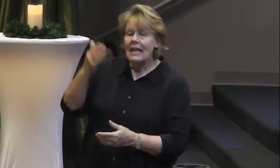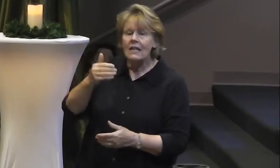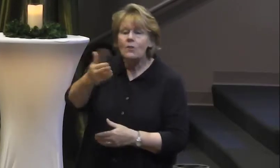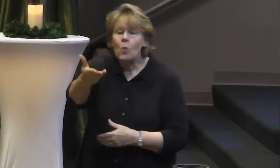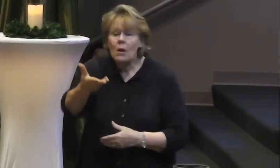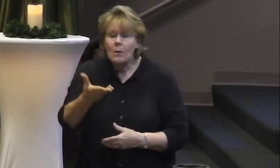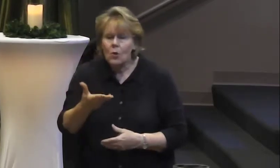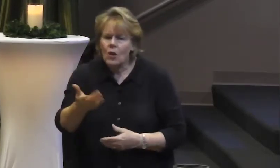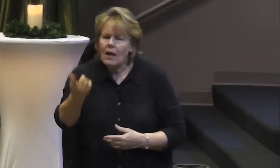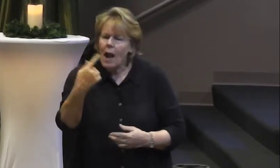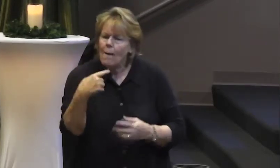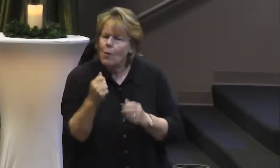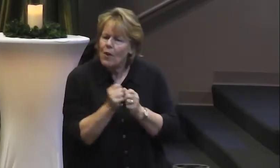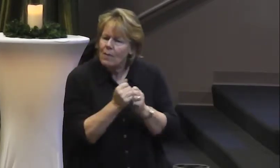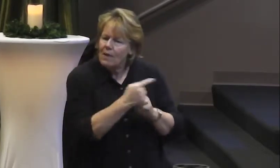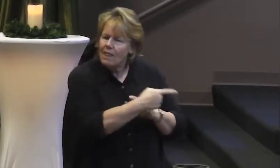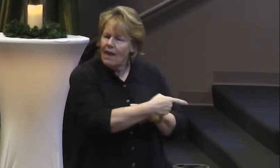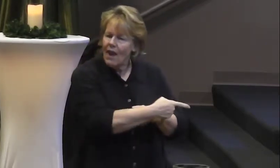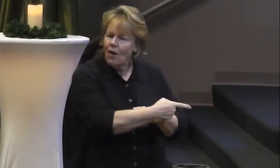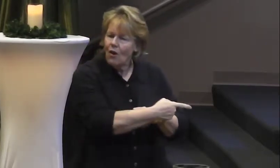My Spirit in you, would you walk alongside